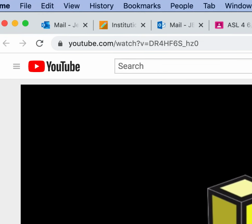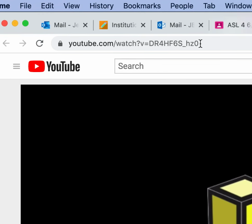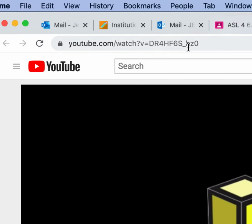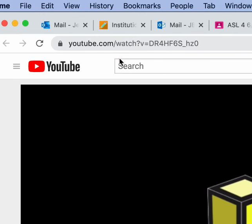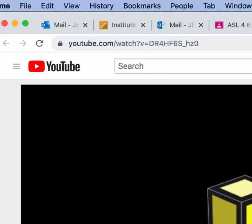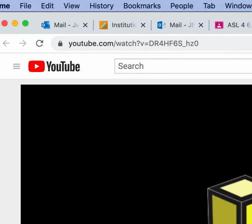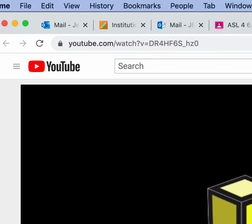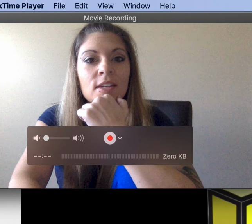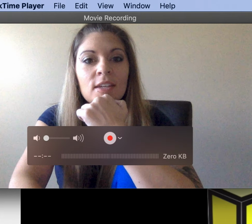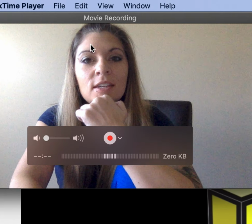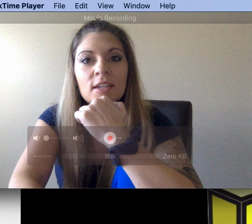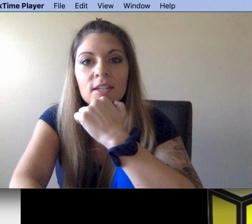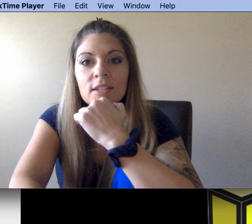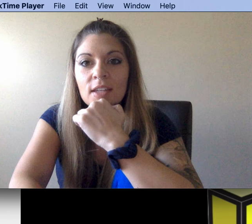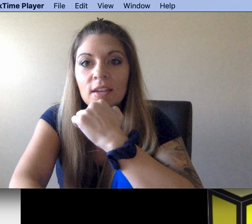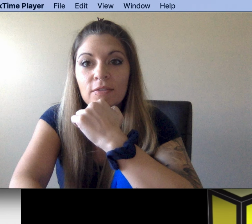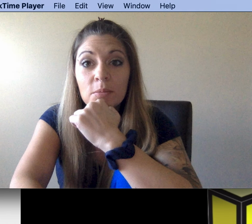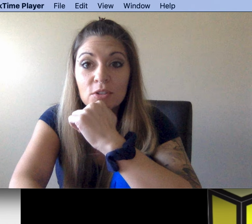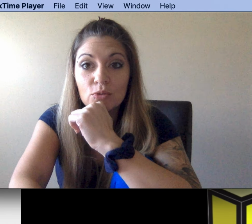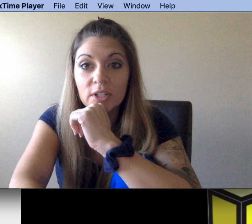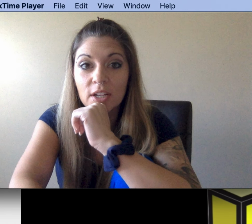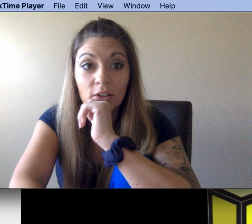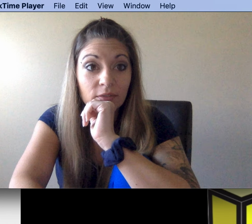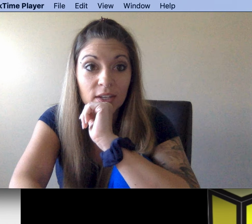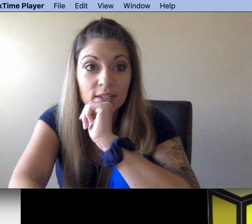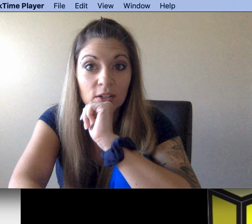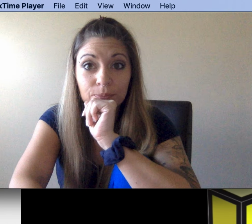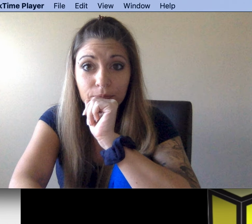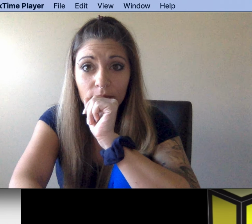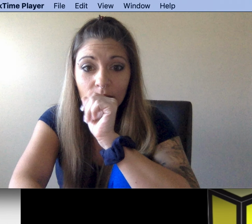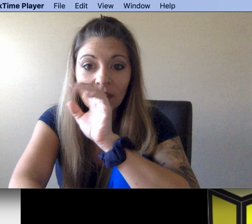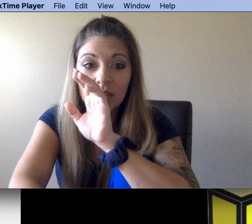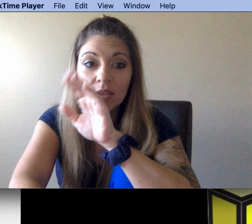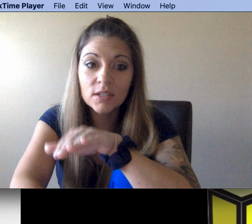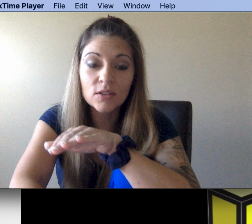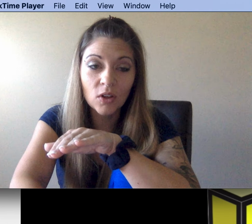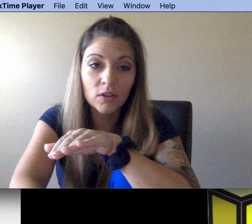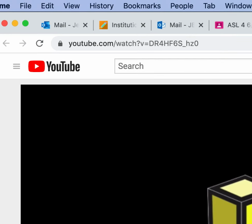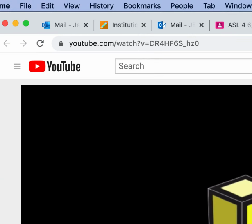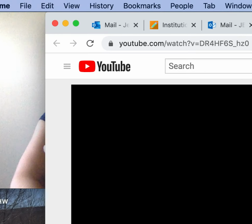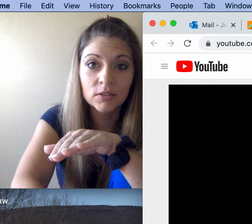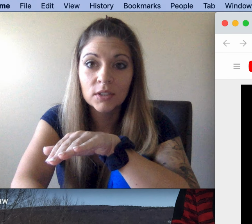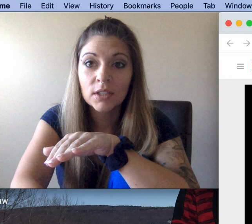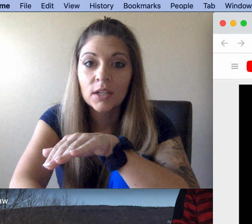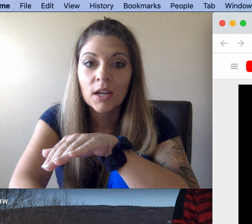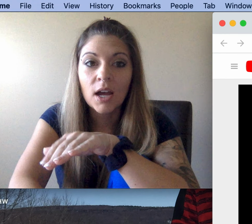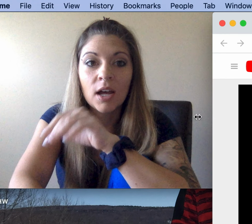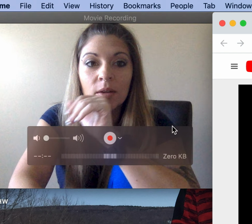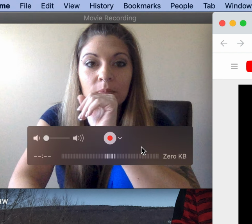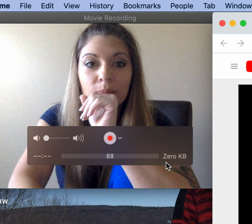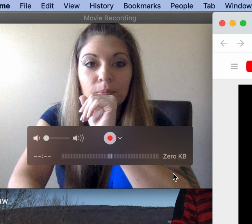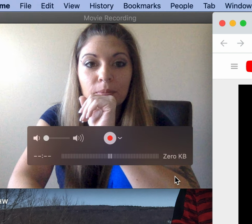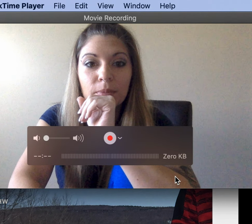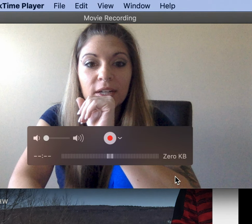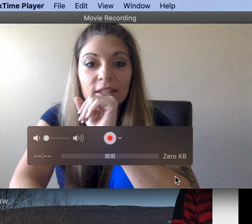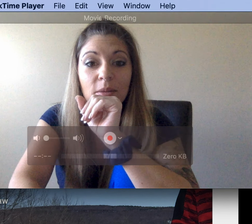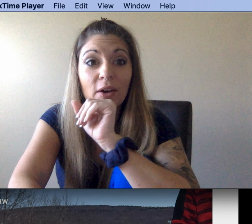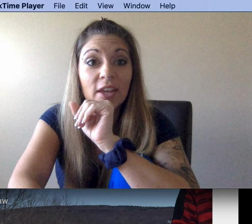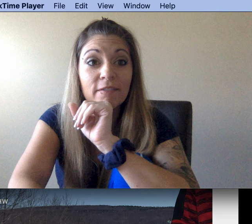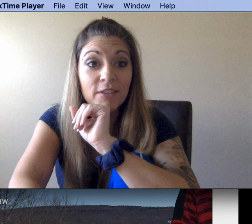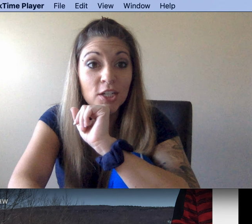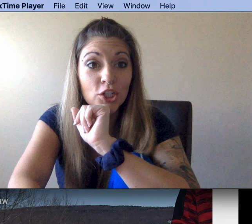is Dak. He is a famous storyteller of ASL. This is a long video. But